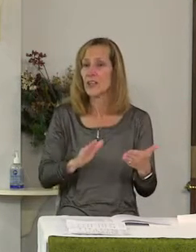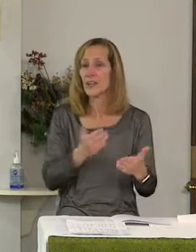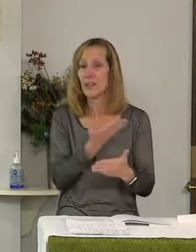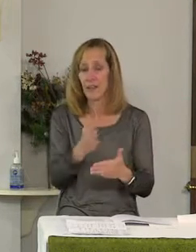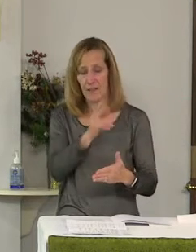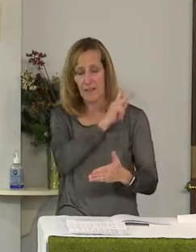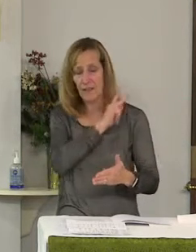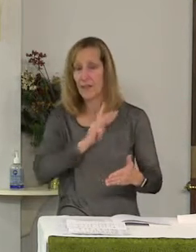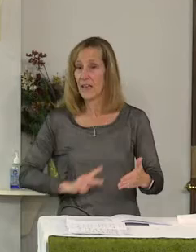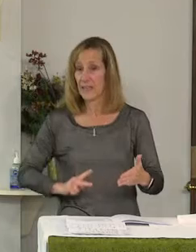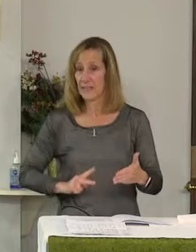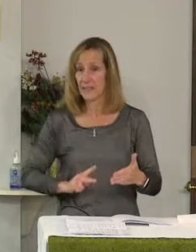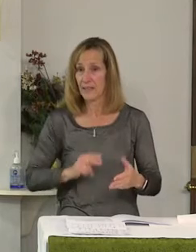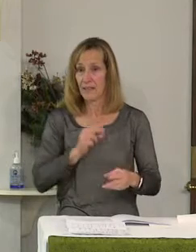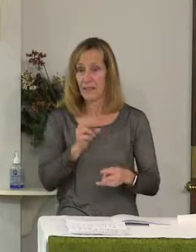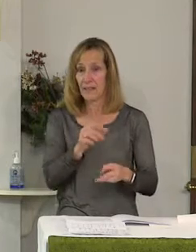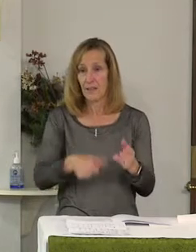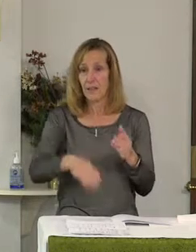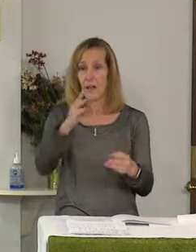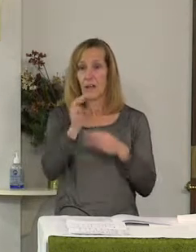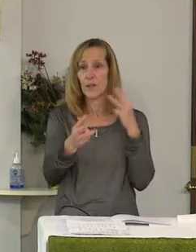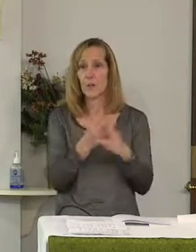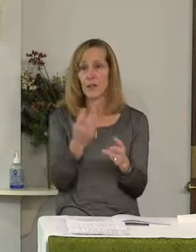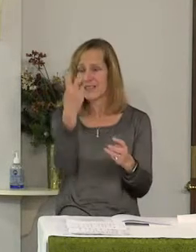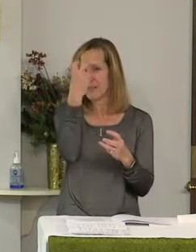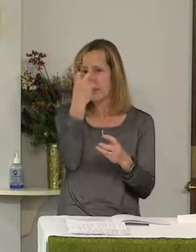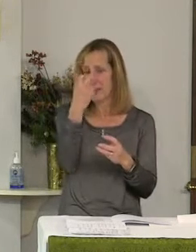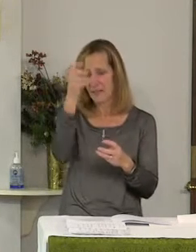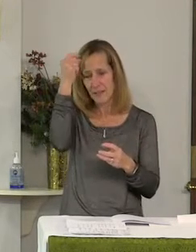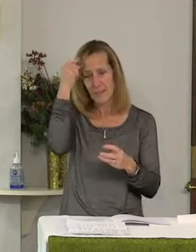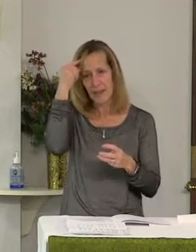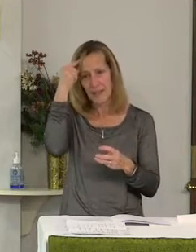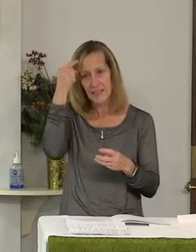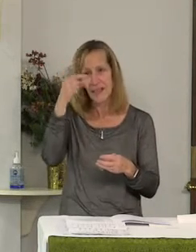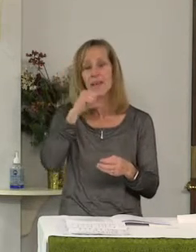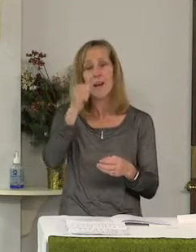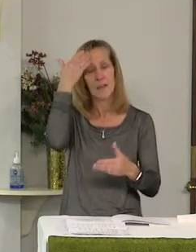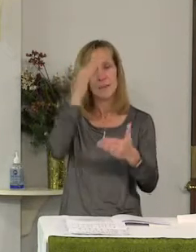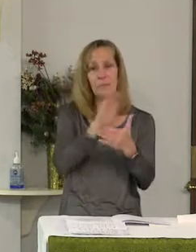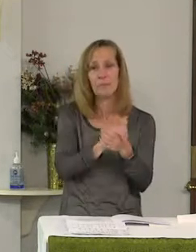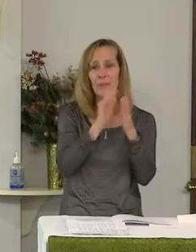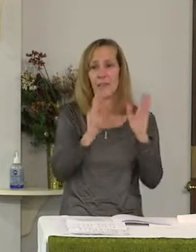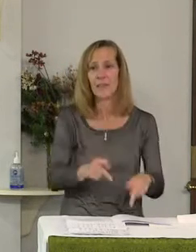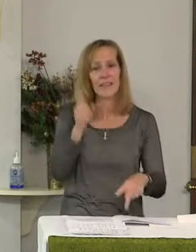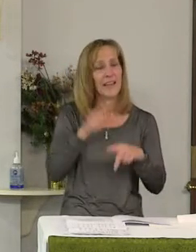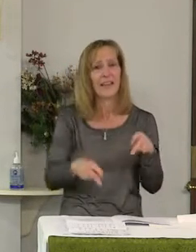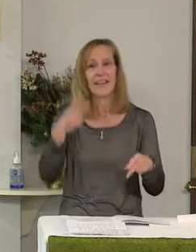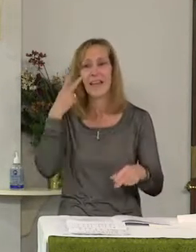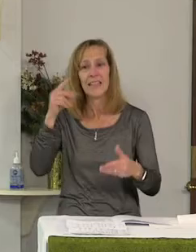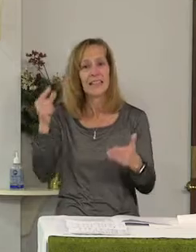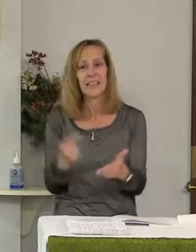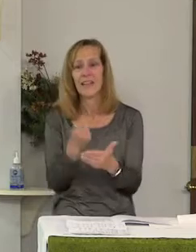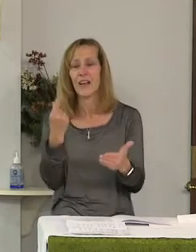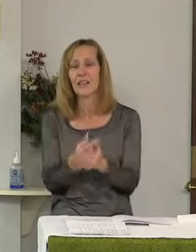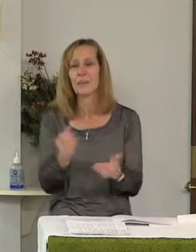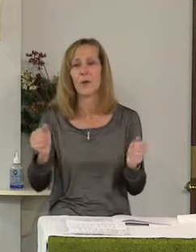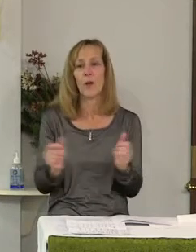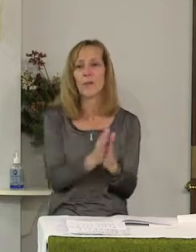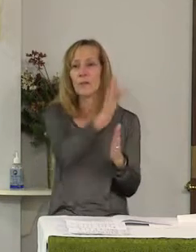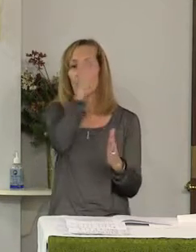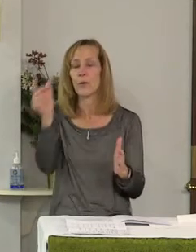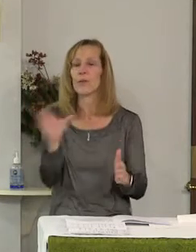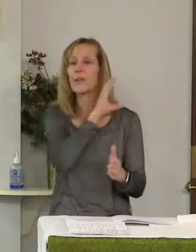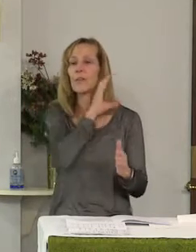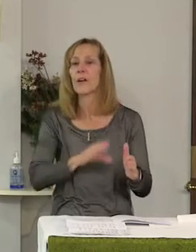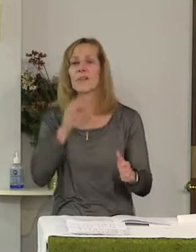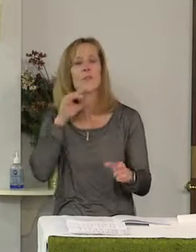their case, the God of this world has blinded the minds of the unbelievers to keep them from seeing the light of the gospel of the glory of Christ, who is